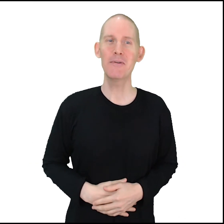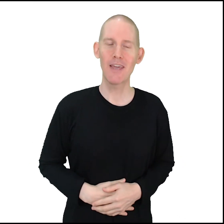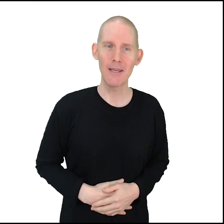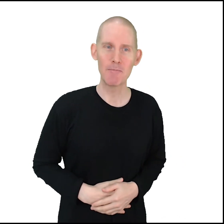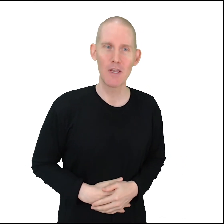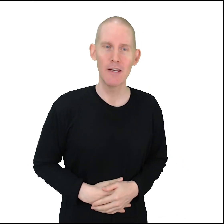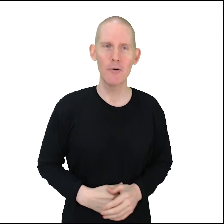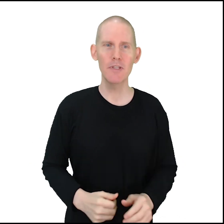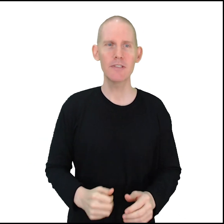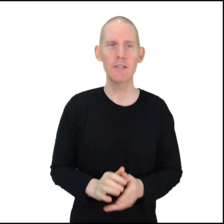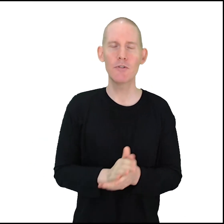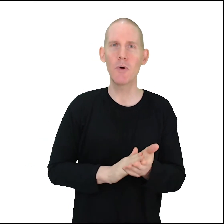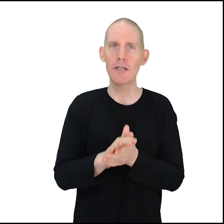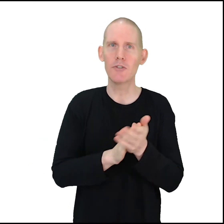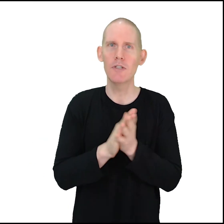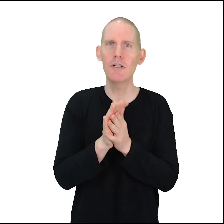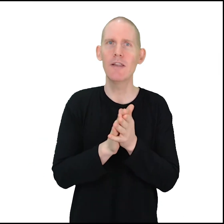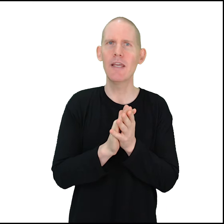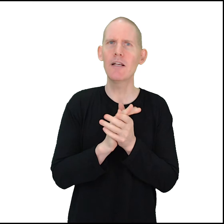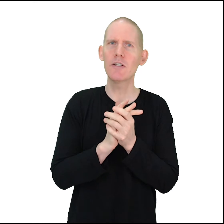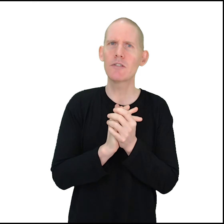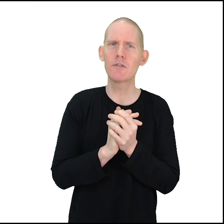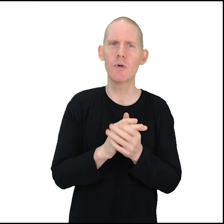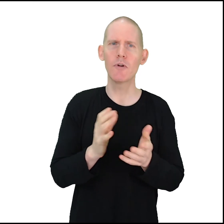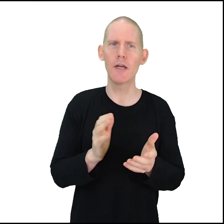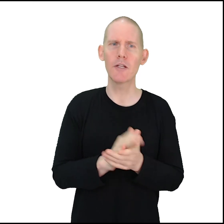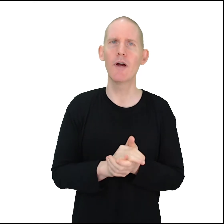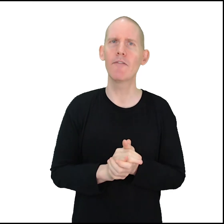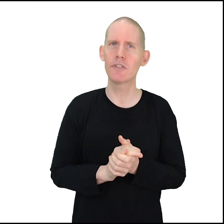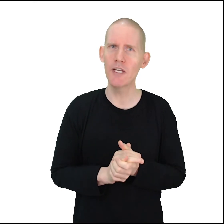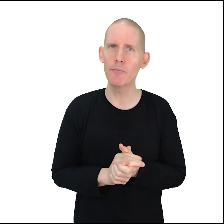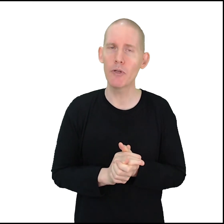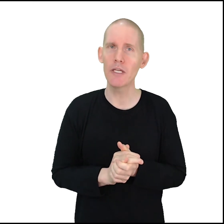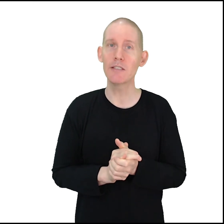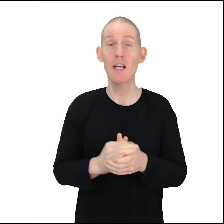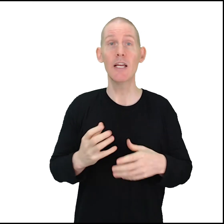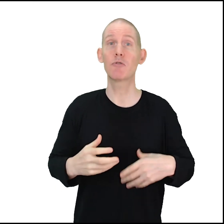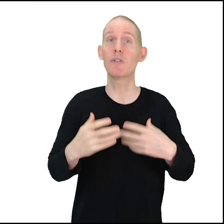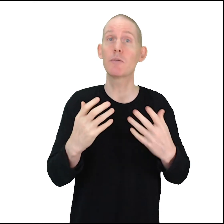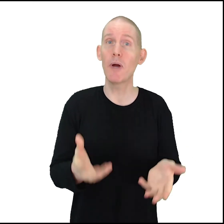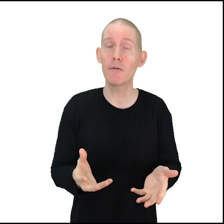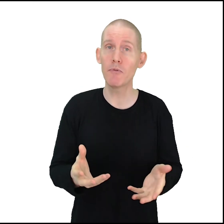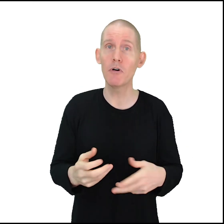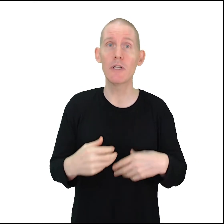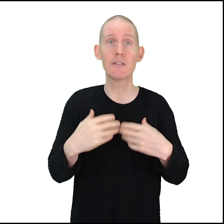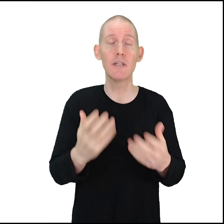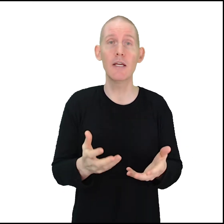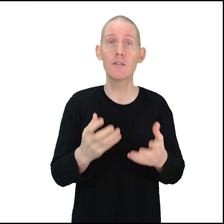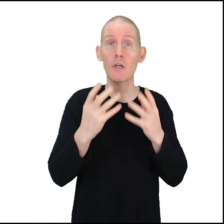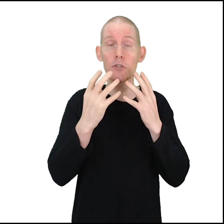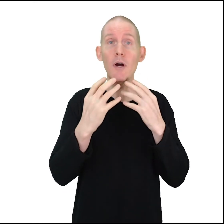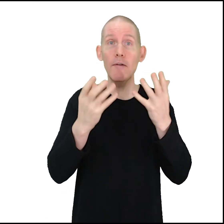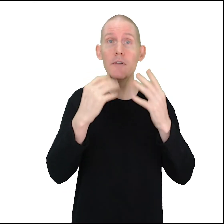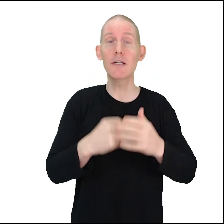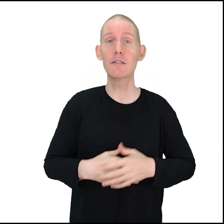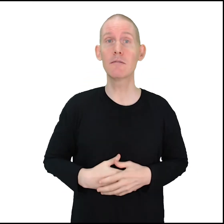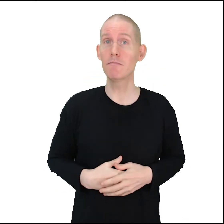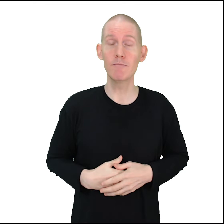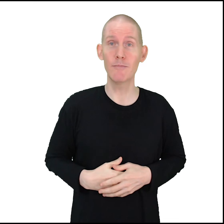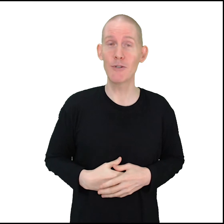Okay, now in this situation, and in the English, we were like, have a seat, please. It's respectful, it's nice. So have a nice,